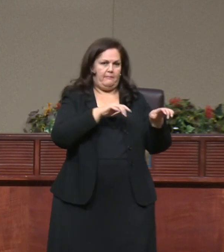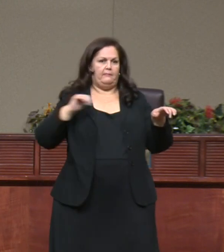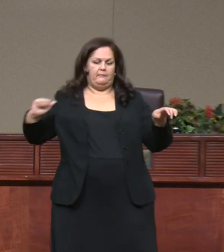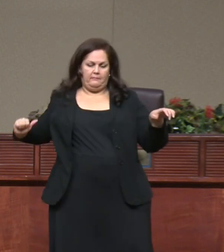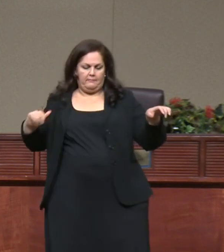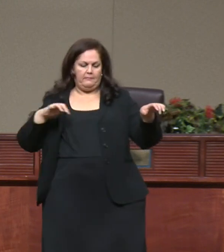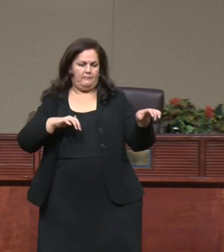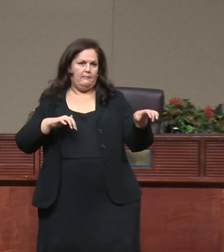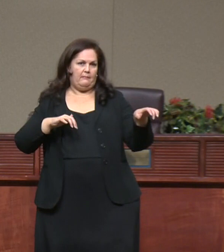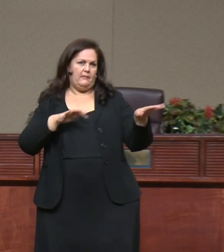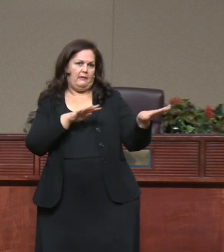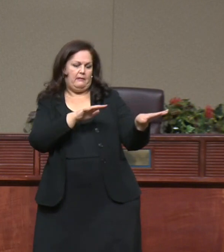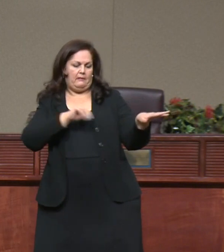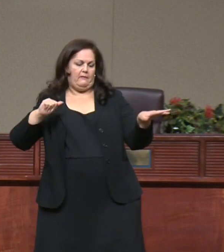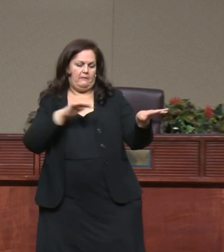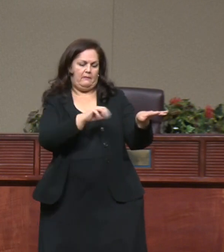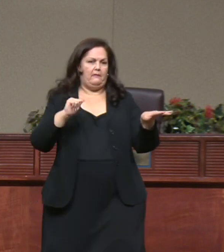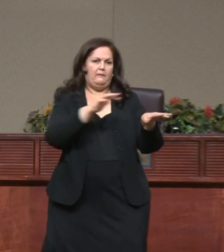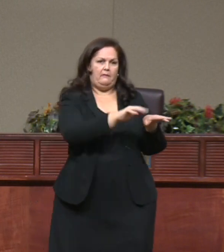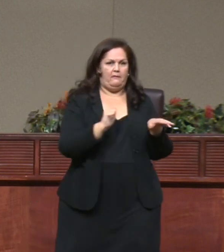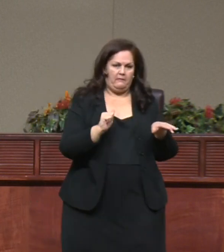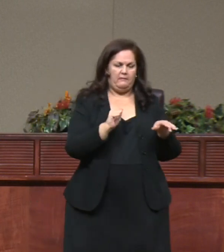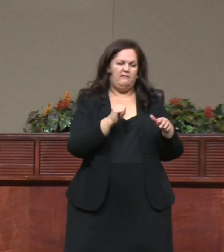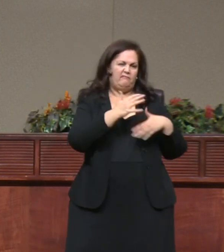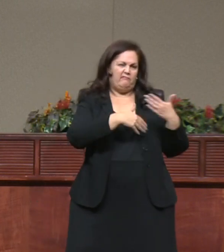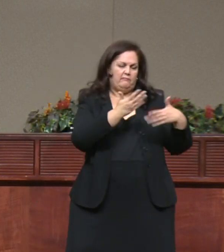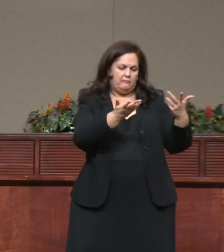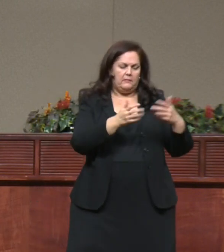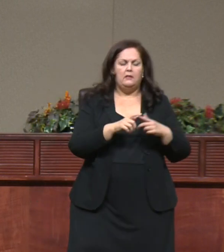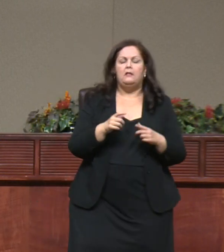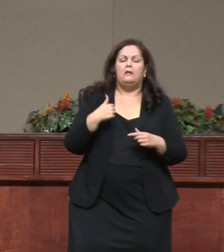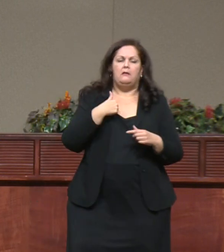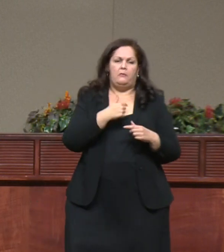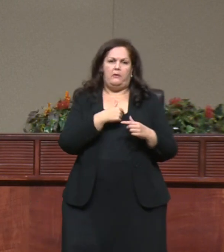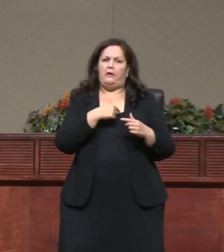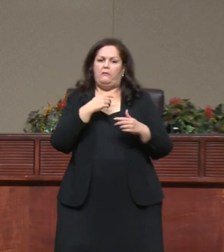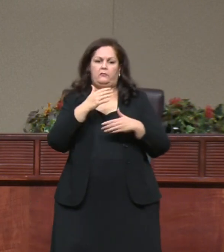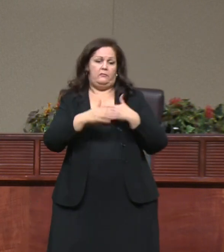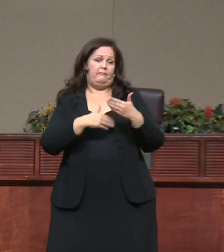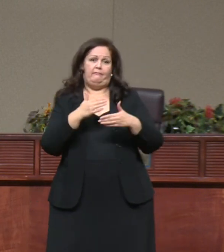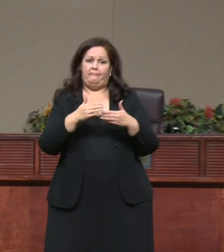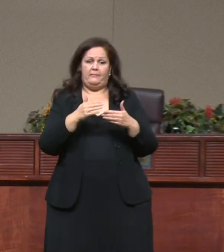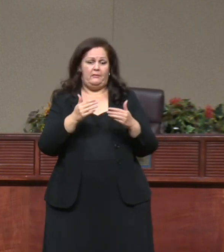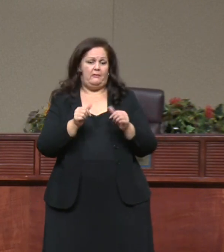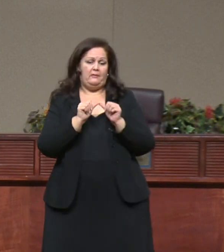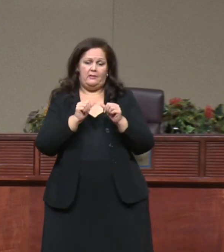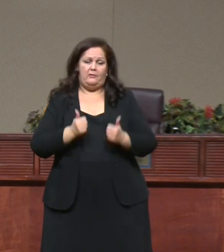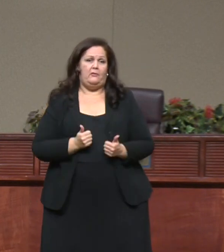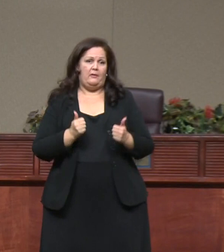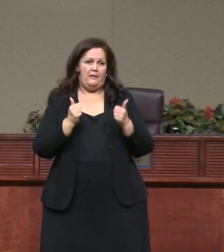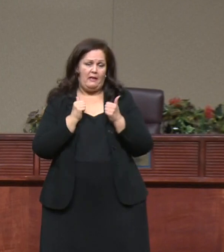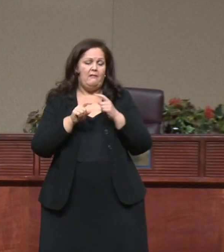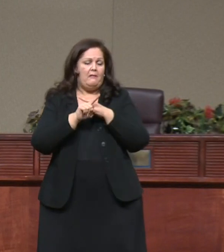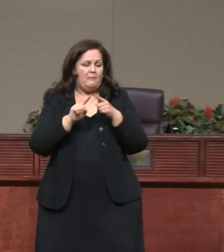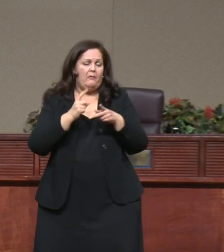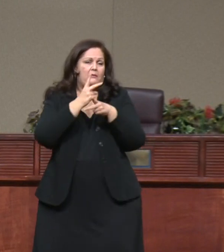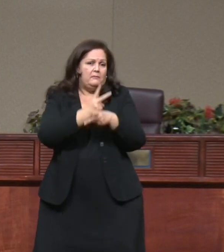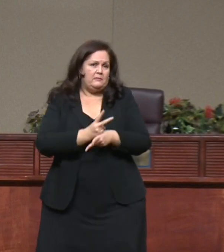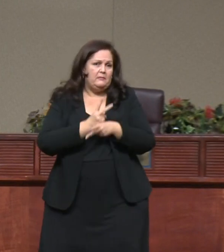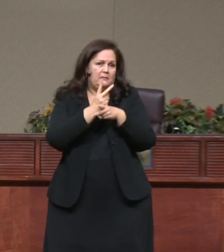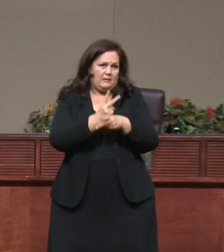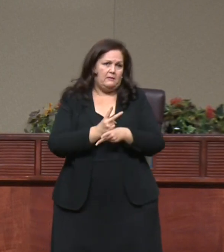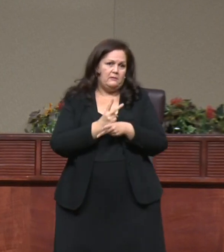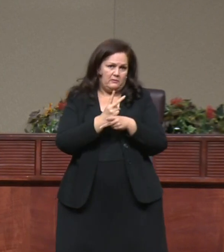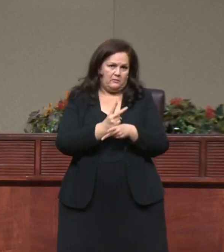sense that we have to move forward, but at speed and caution that will allow us to